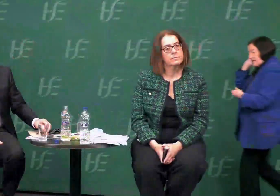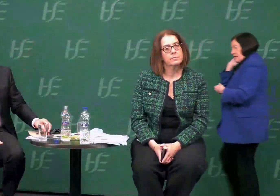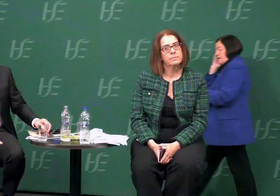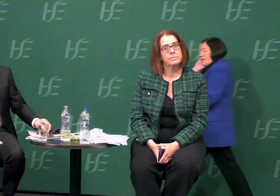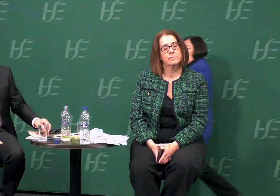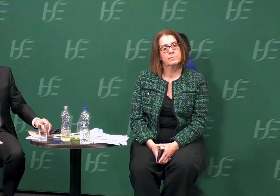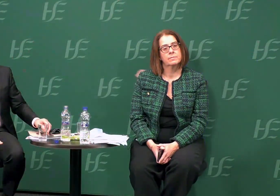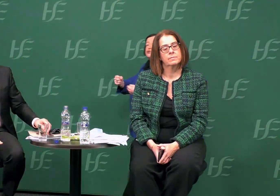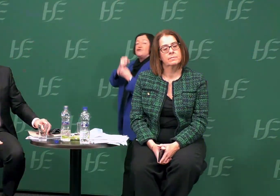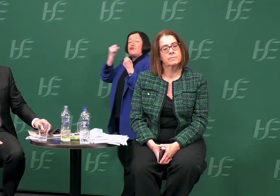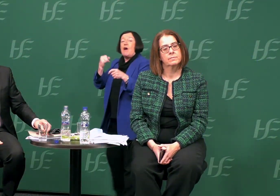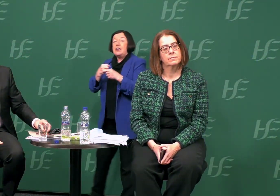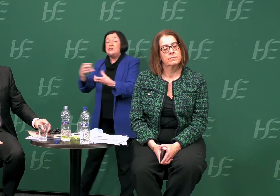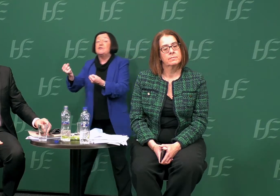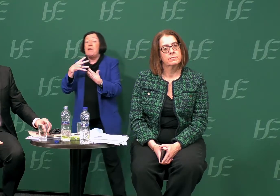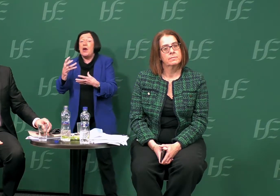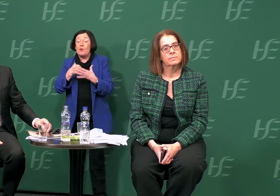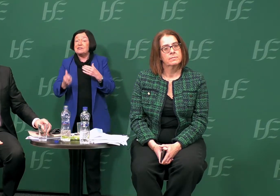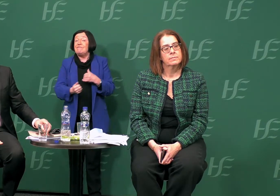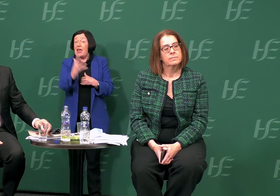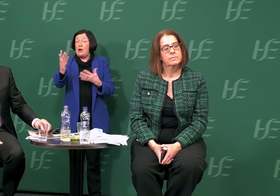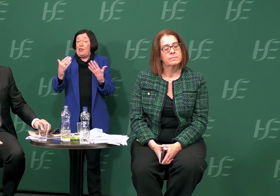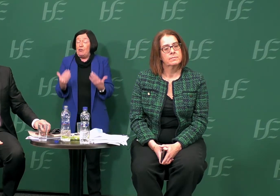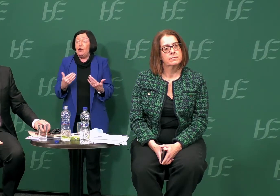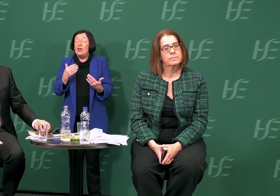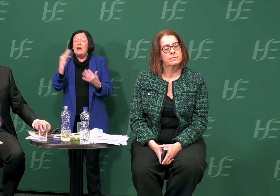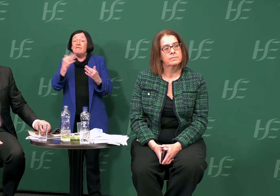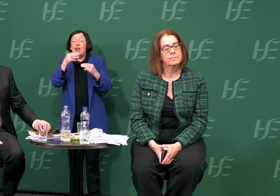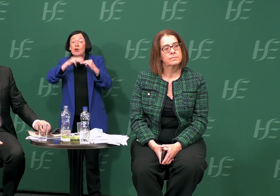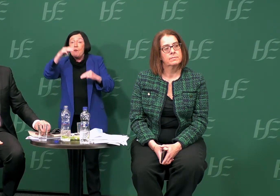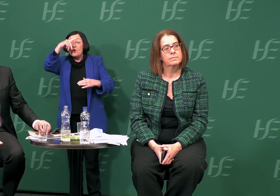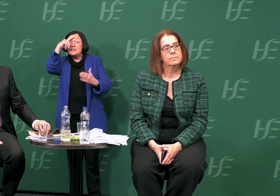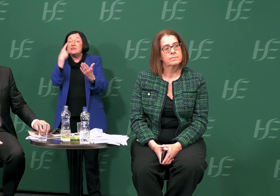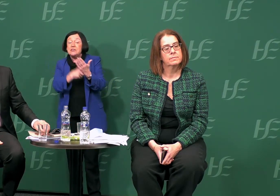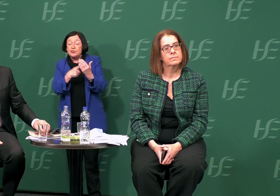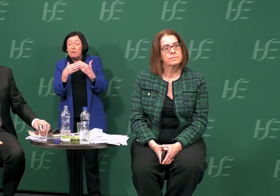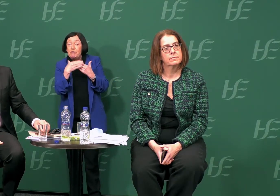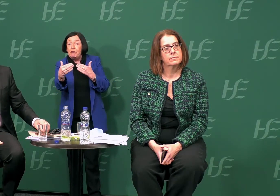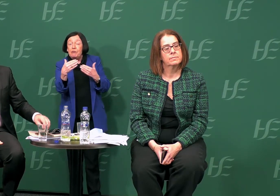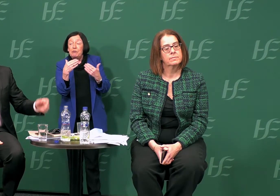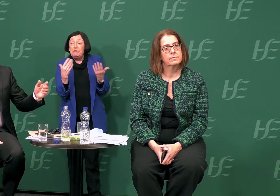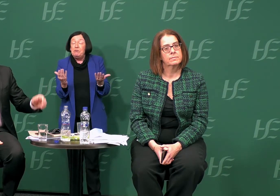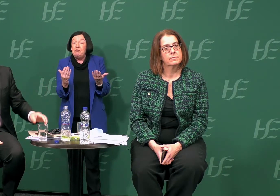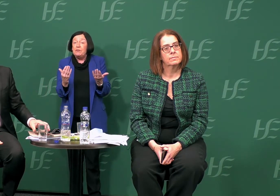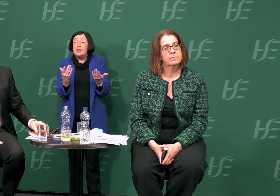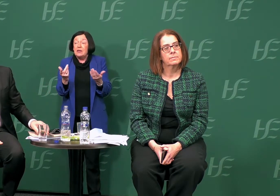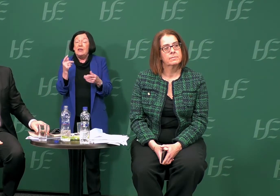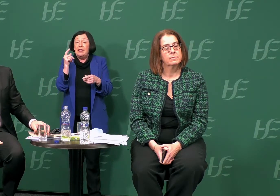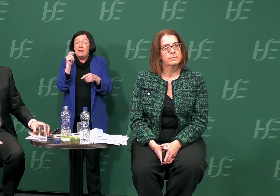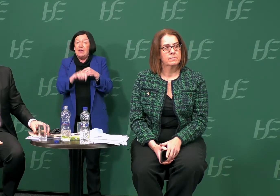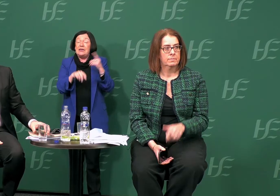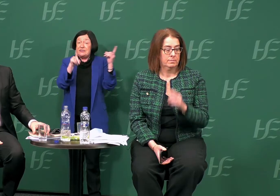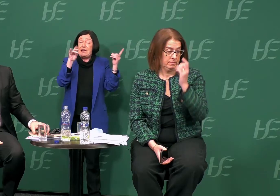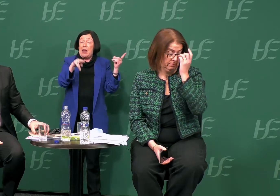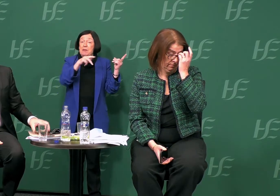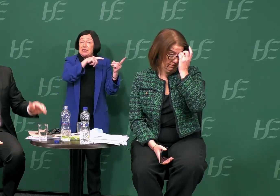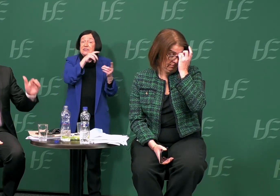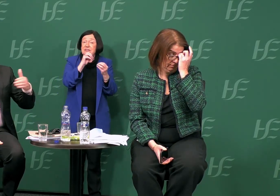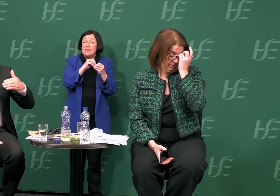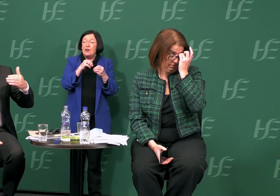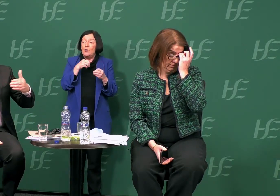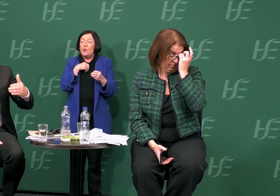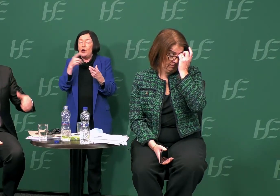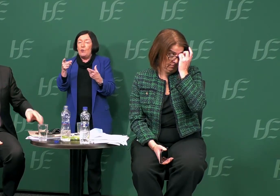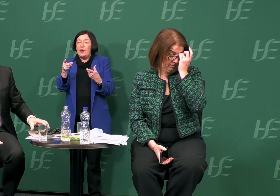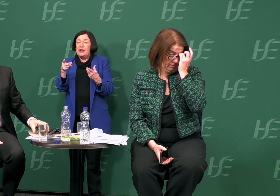at the moment, meeting what we have to meet, and should any further decisions be made about rolling it out, and Damien will describe, we